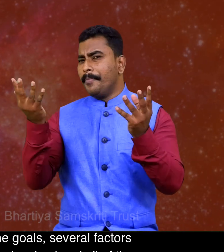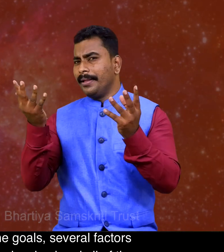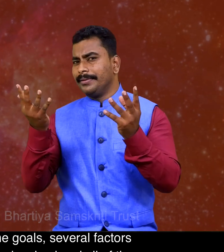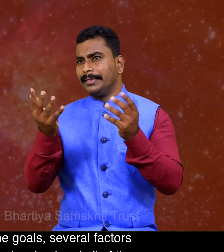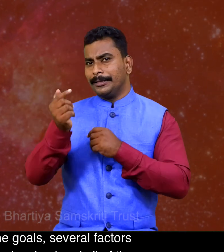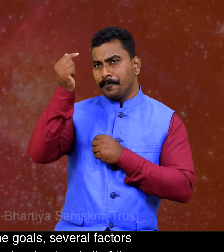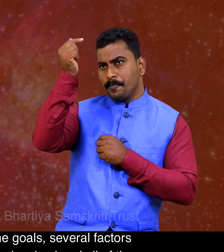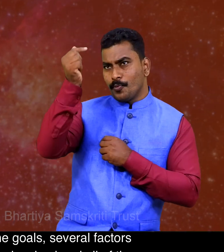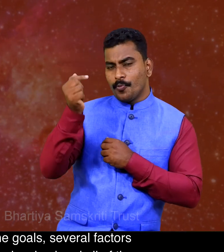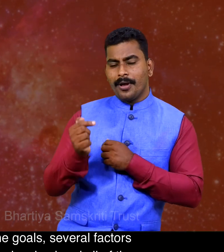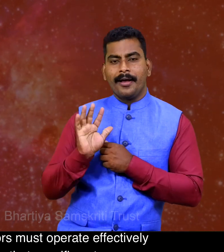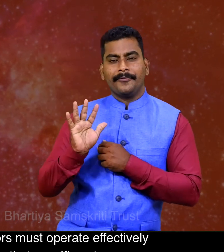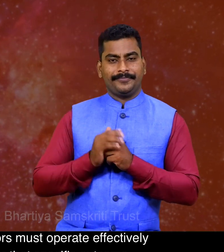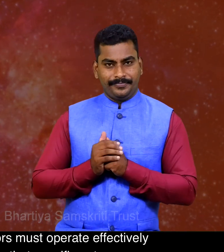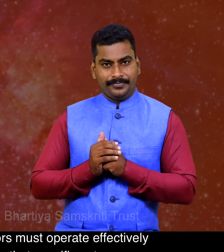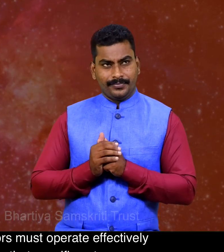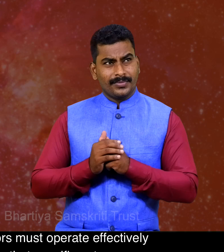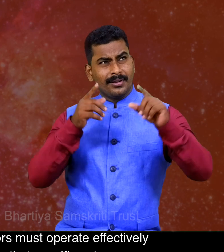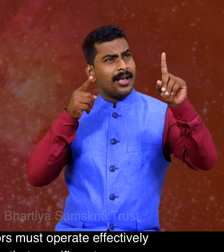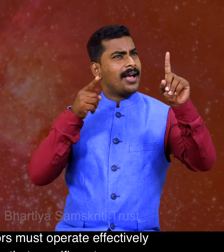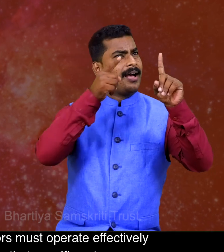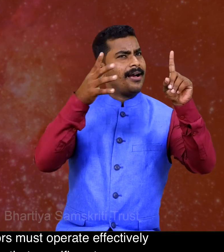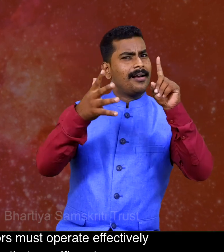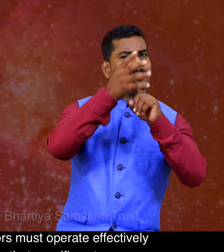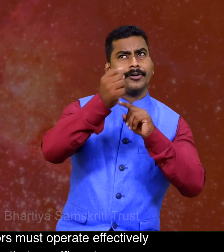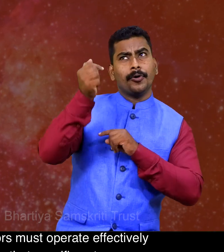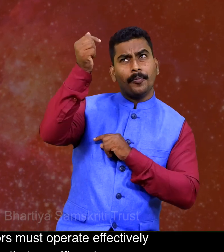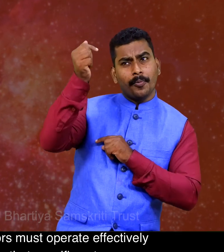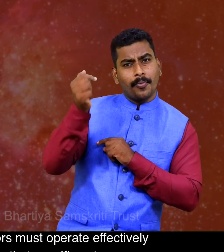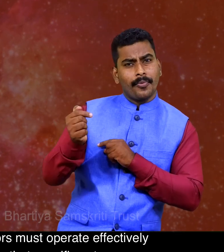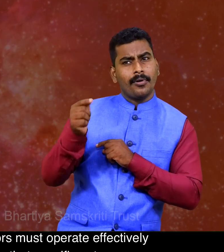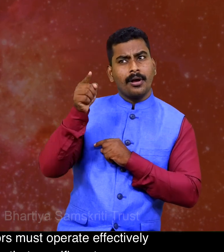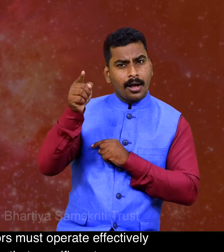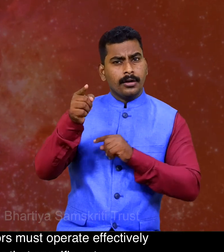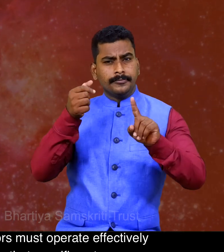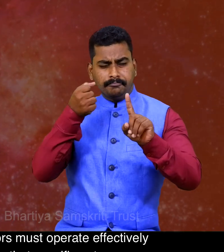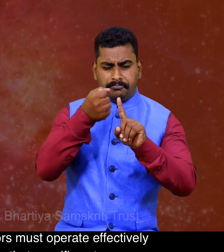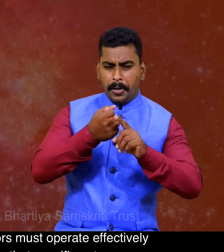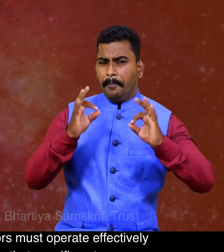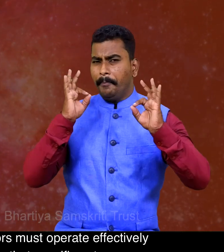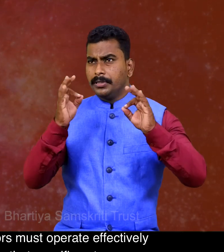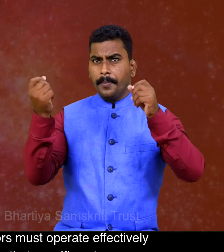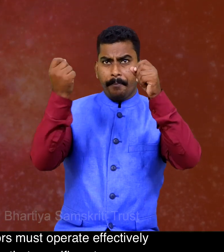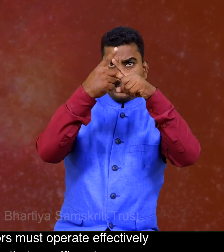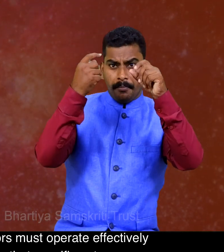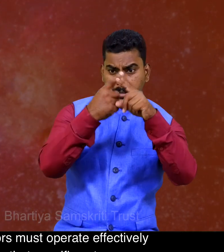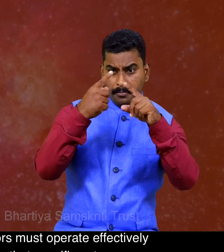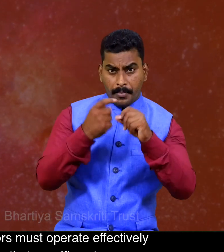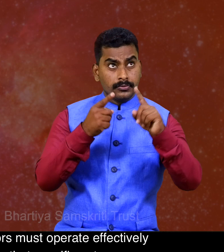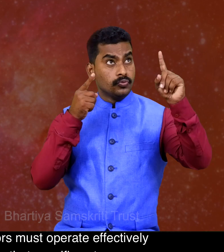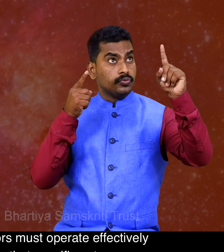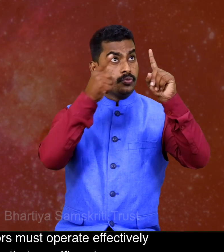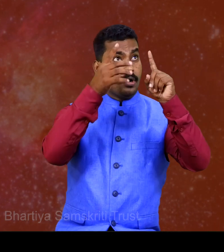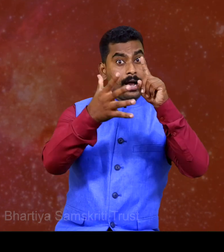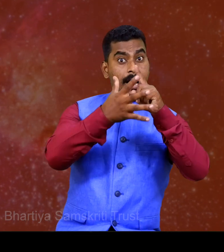and all of the factors must operate effectively for that specific